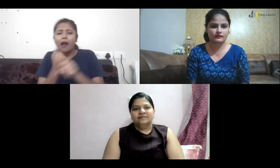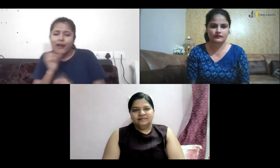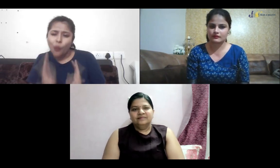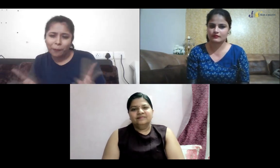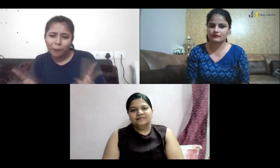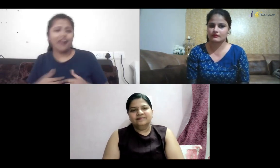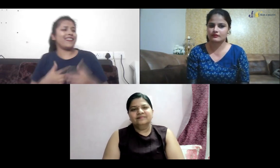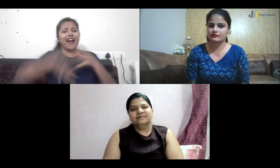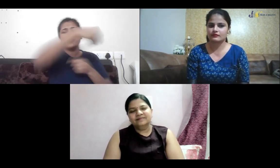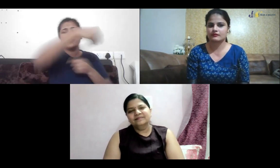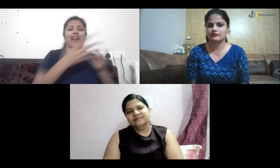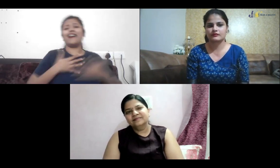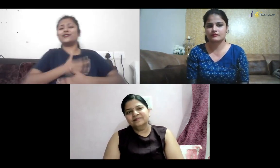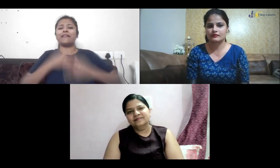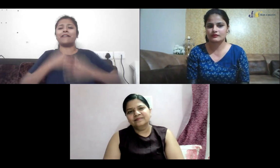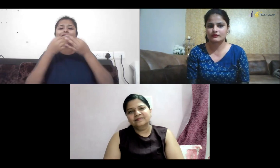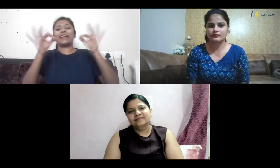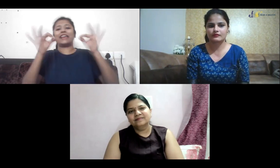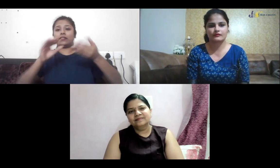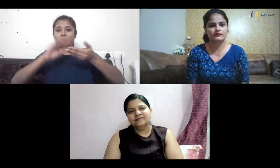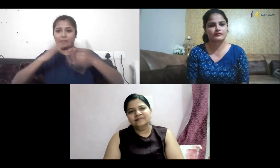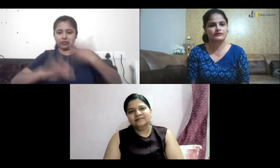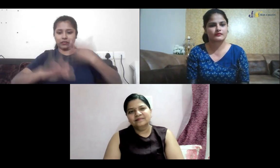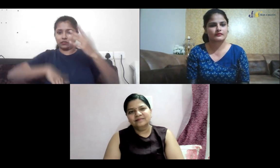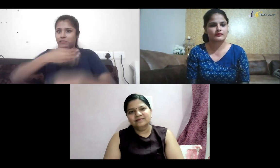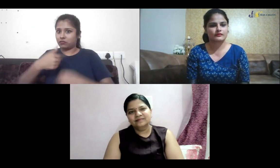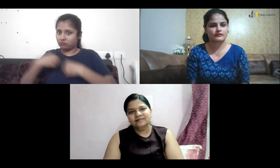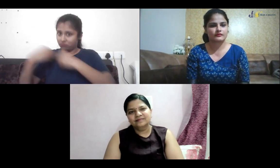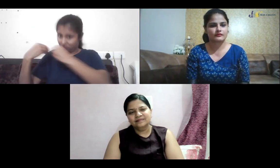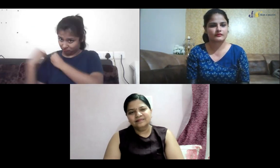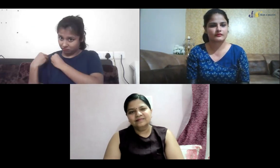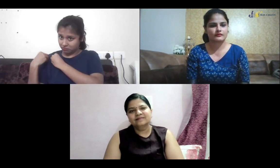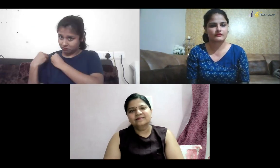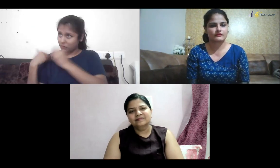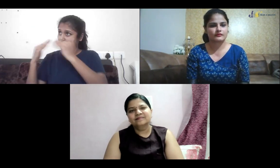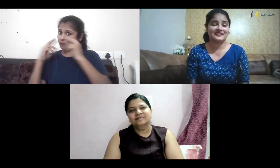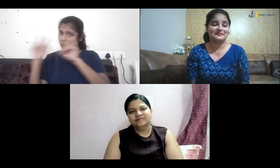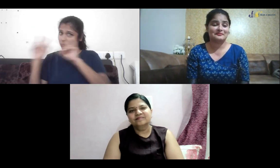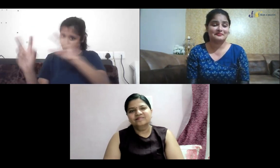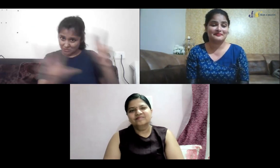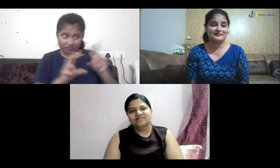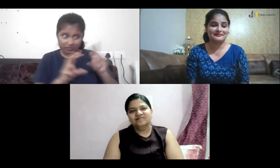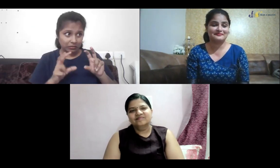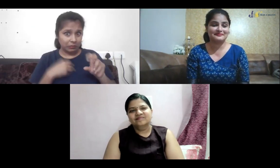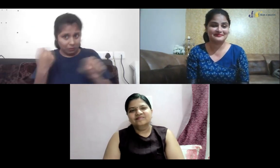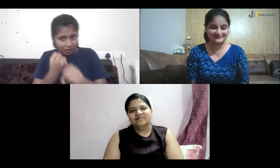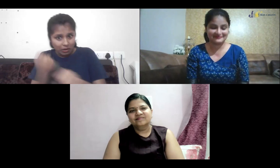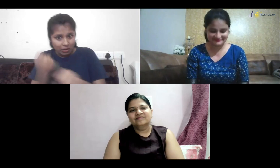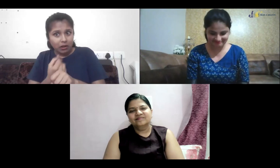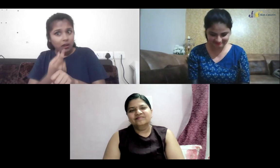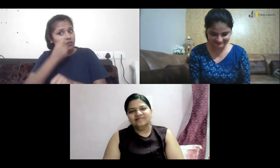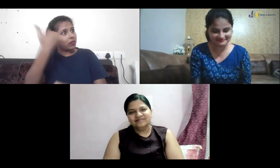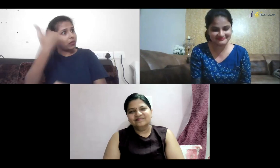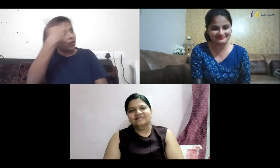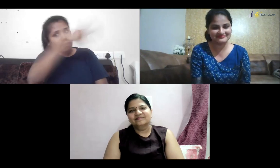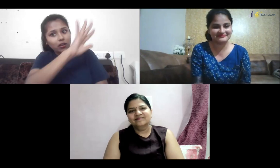like basic responsibility and they were enjoying with their, but after married, they have a heavy responsibility to watch